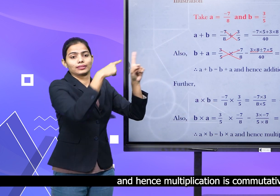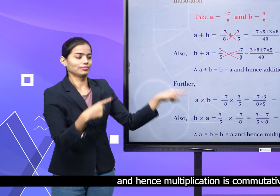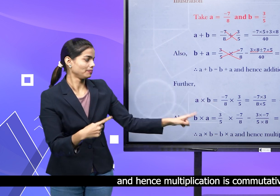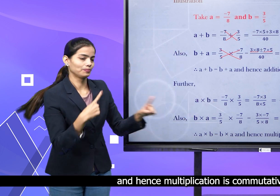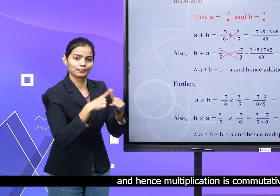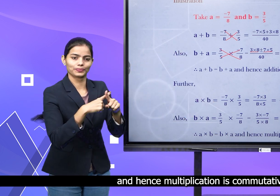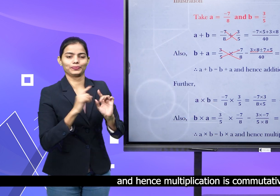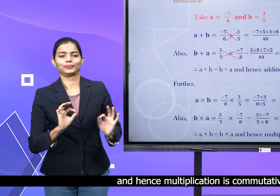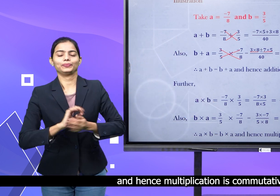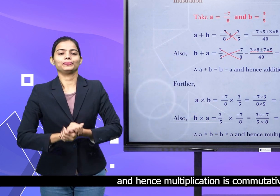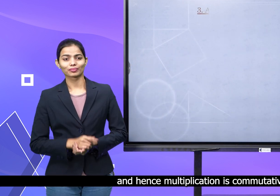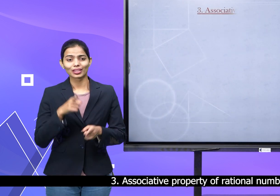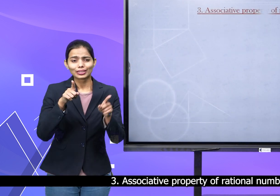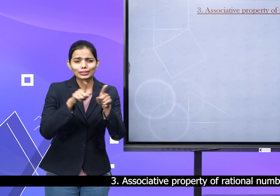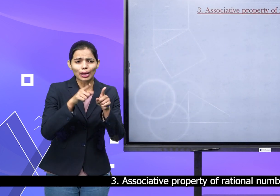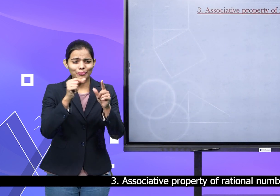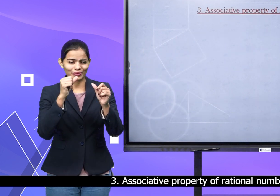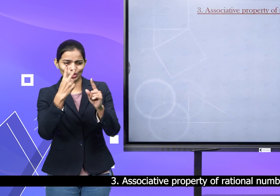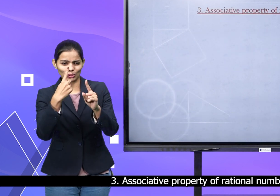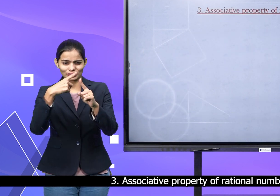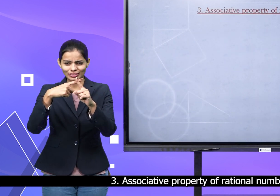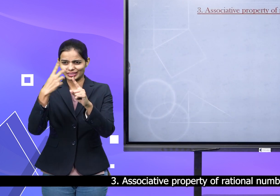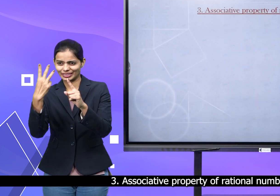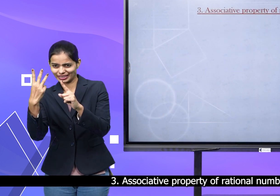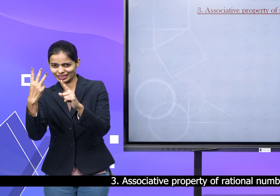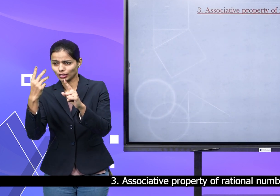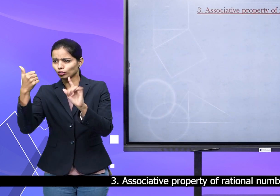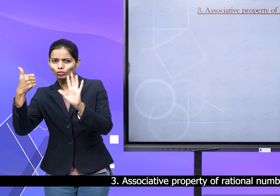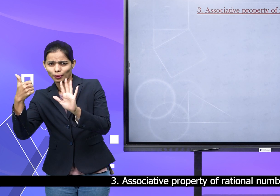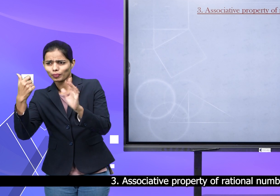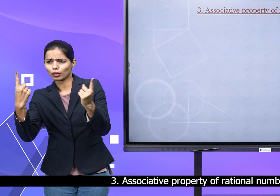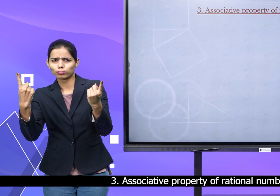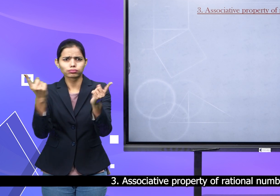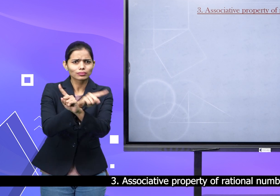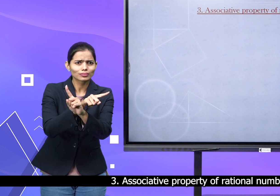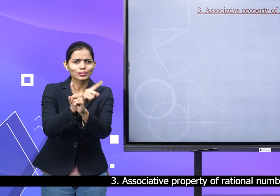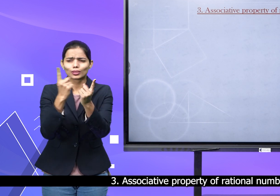commutative. Number 3. Associative property of rational numbers.